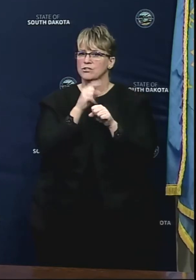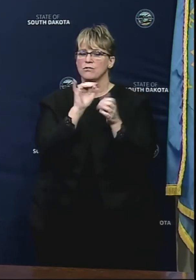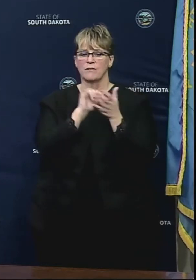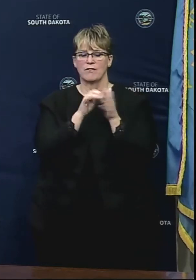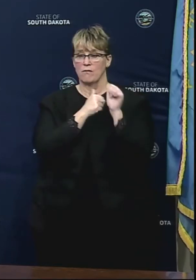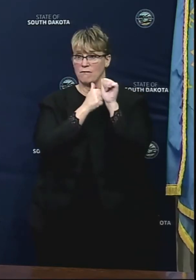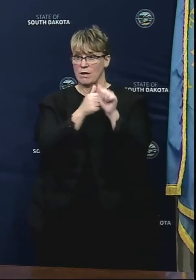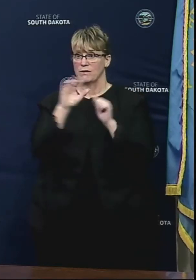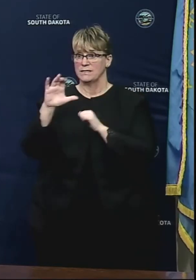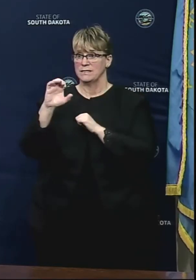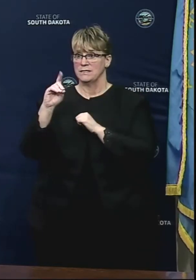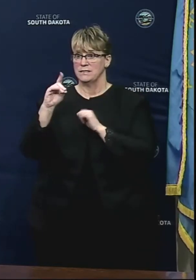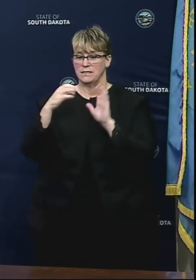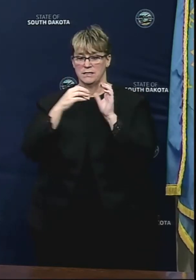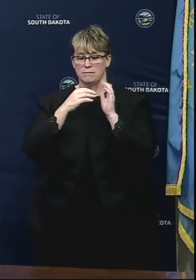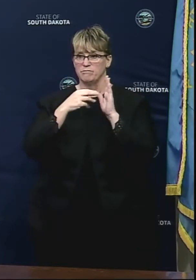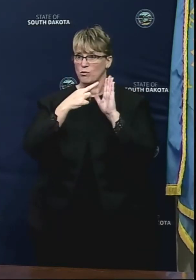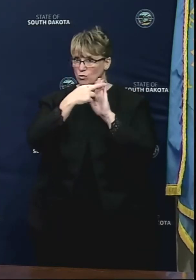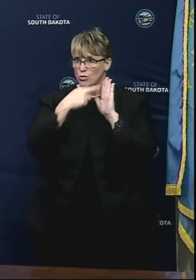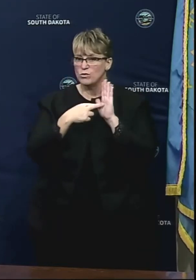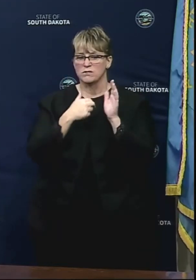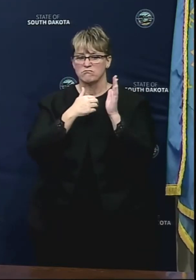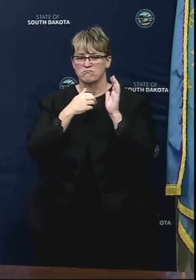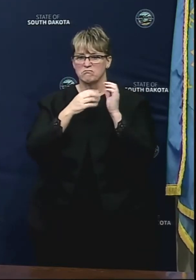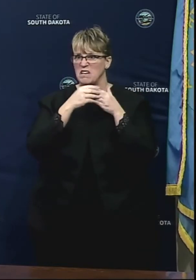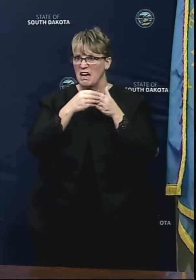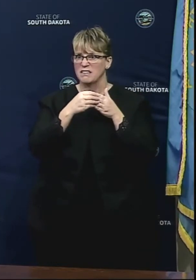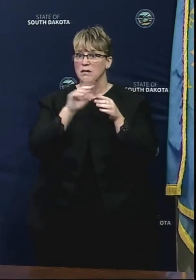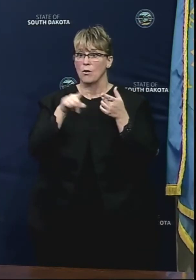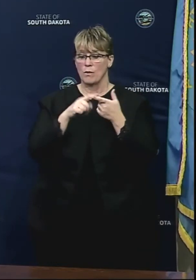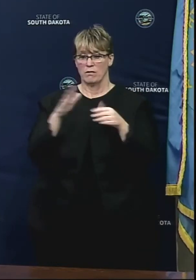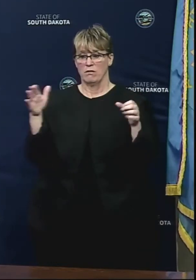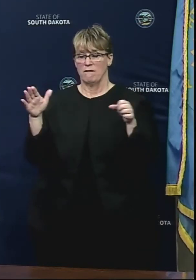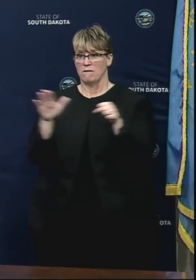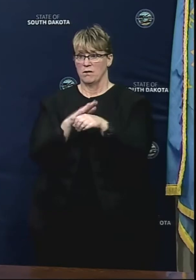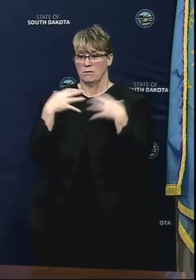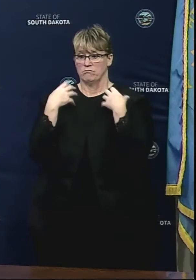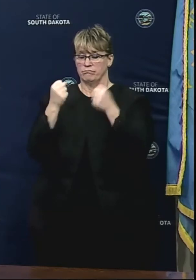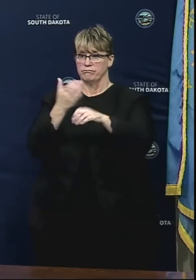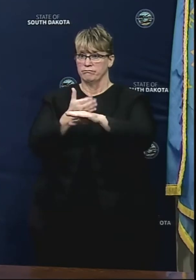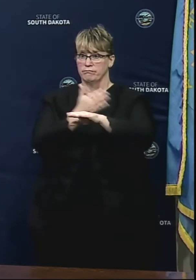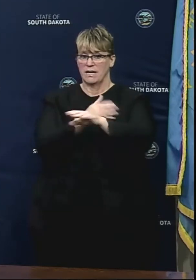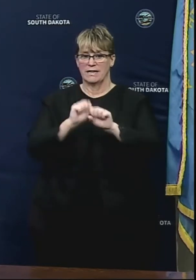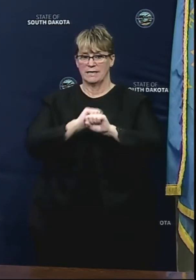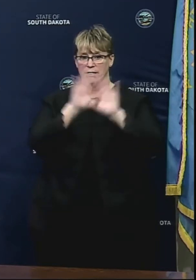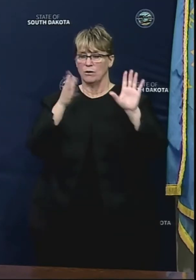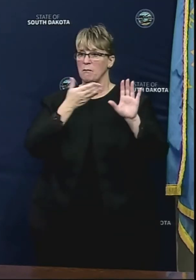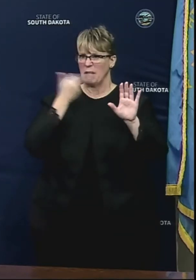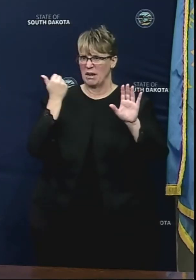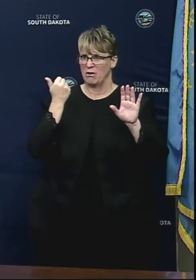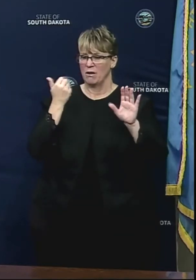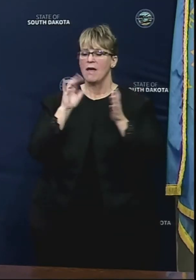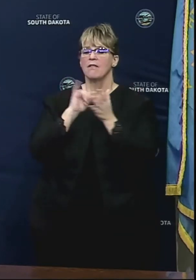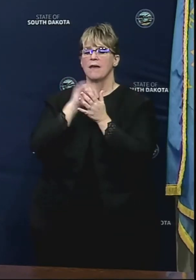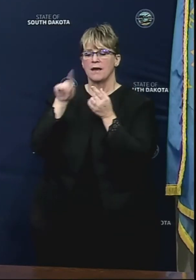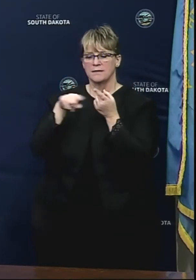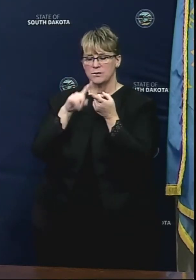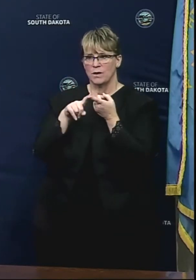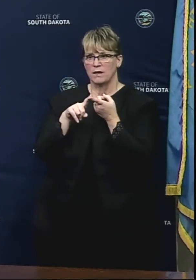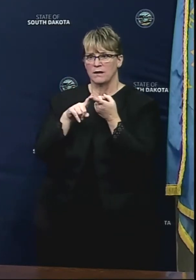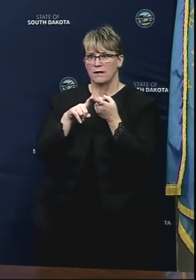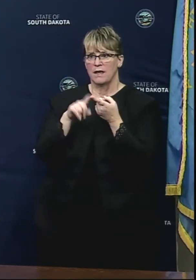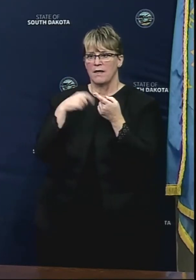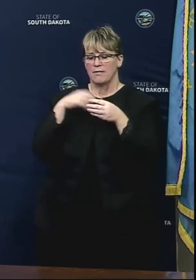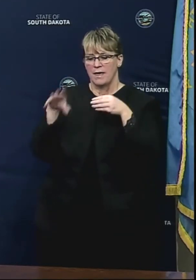that they're following the CDC guidance on what they can do. And then when they are fully recovered and cleared, that's when they add to